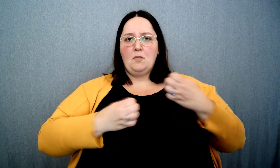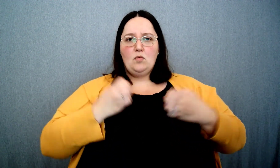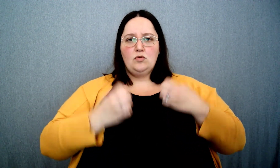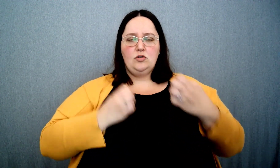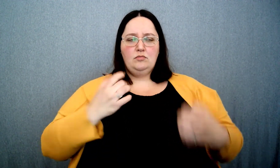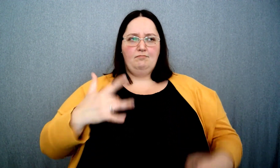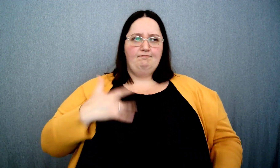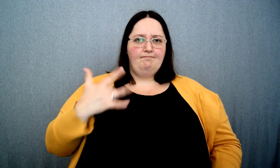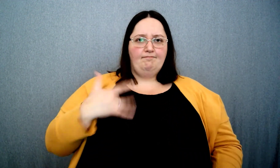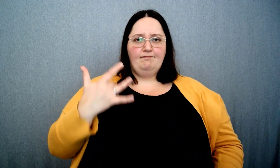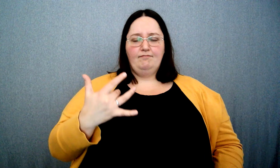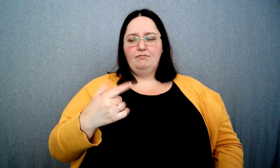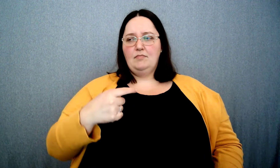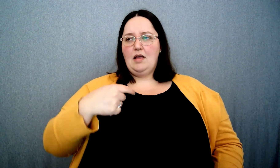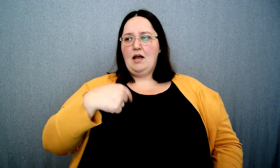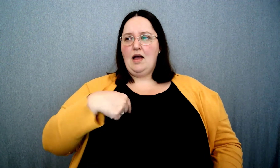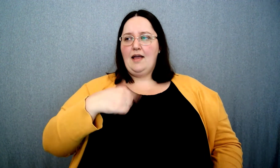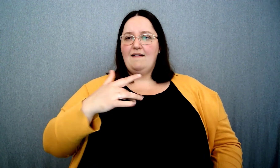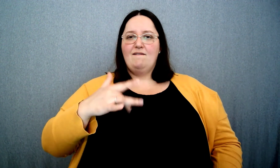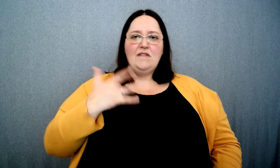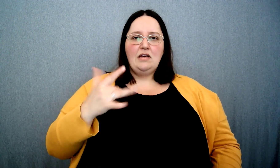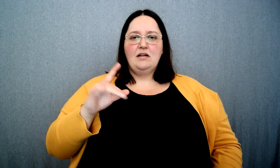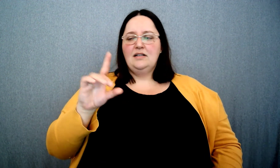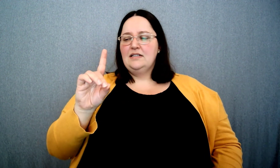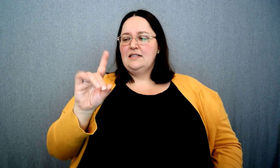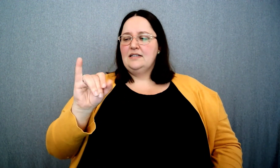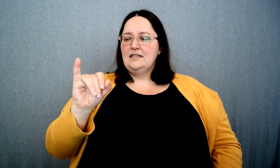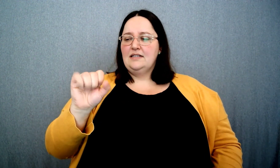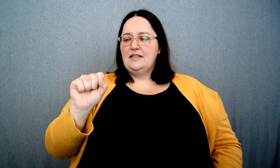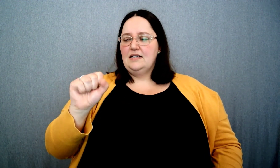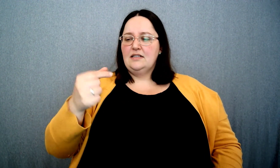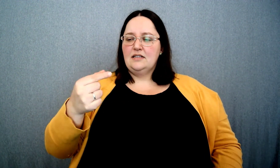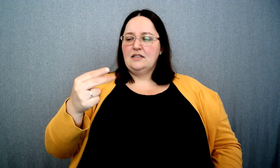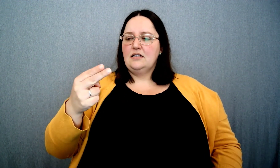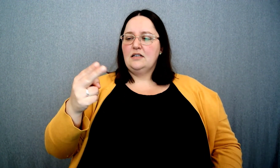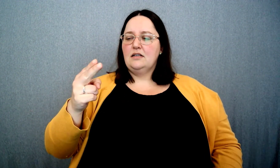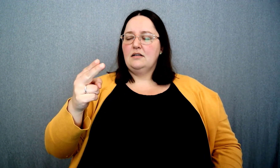emotional disgust. I feel disgusted. I feel gross.